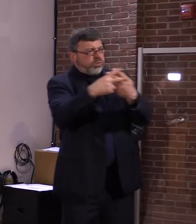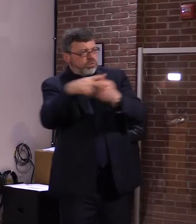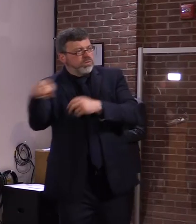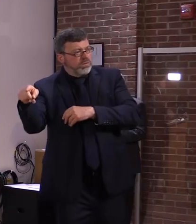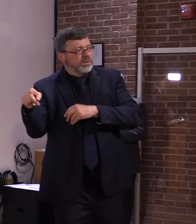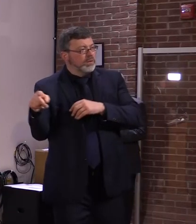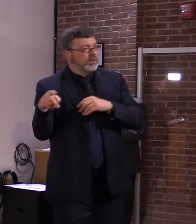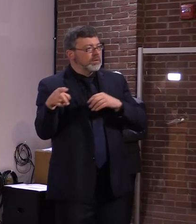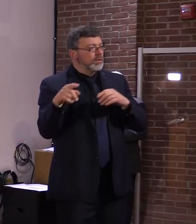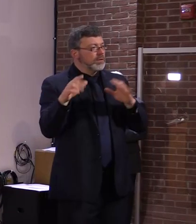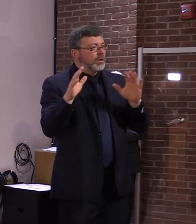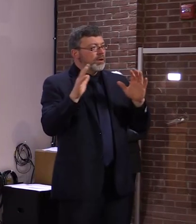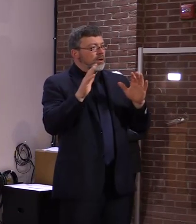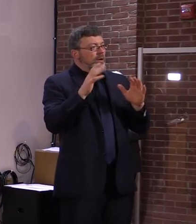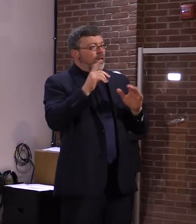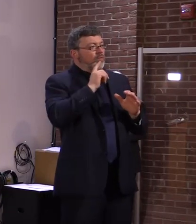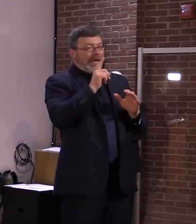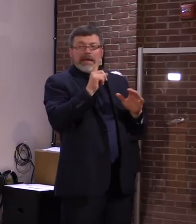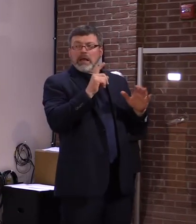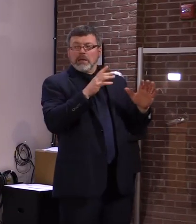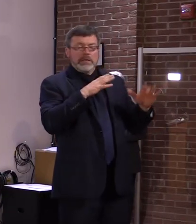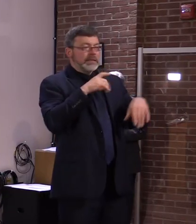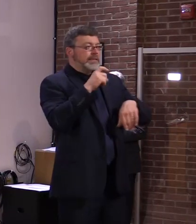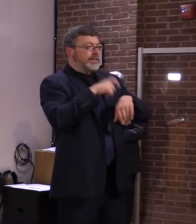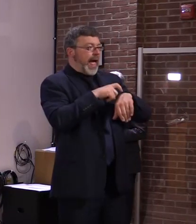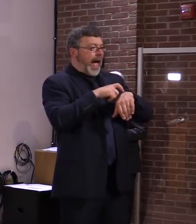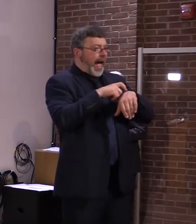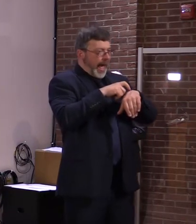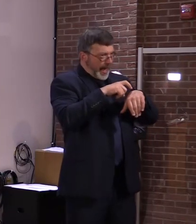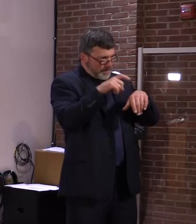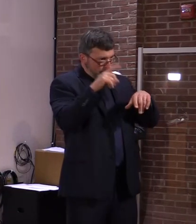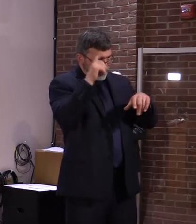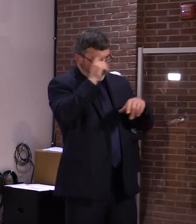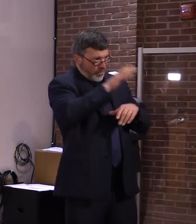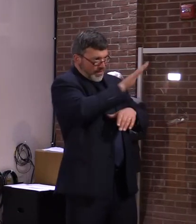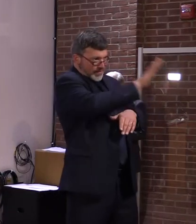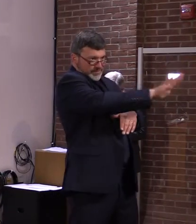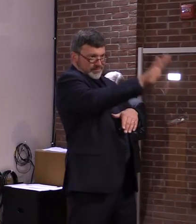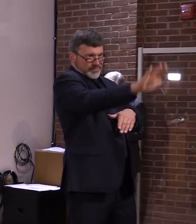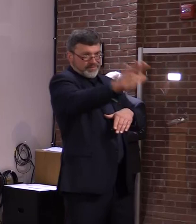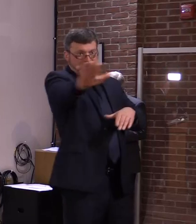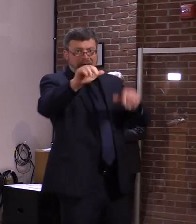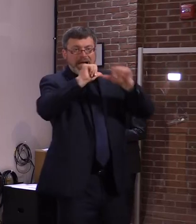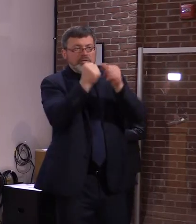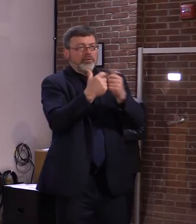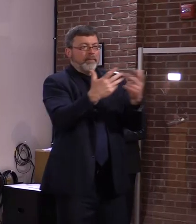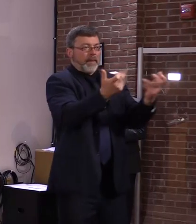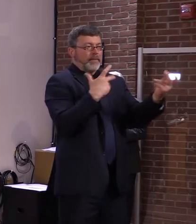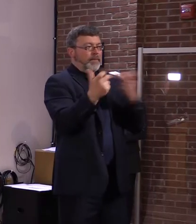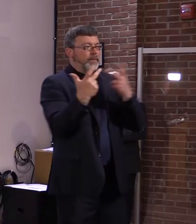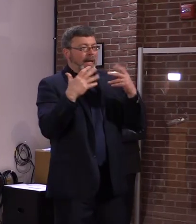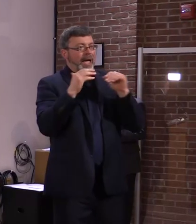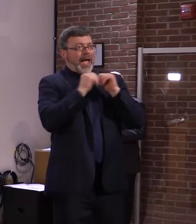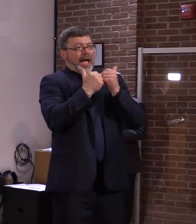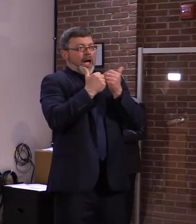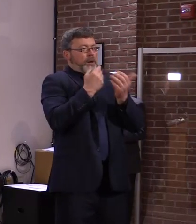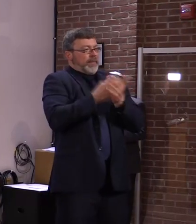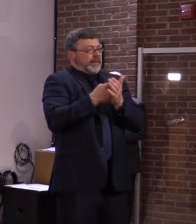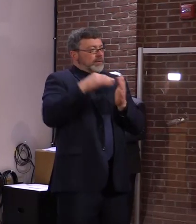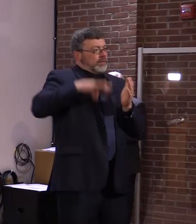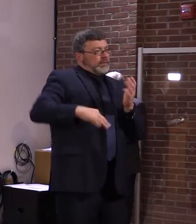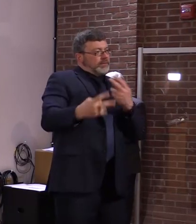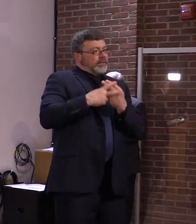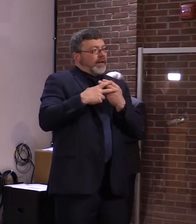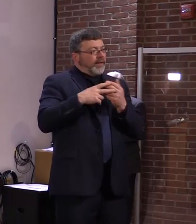it's going to take a little time, I think, to get all that information. There's just not one source for it, but we'll definitely be talking to finance about